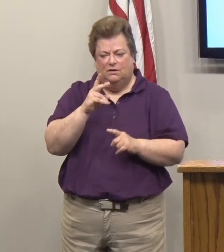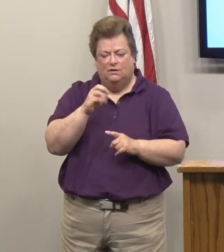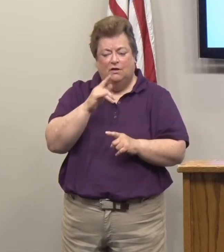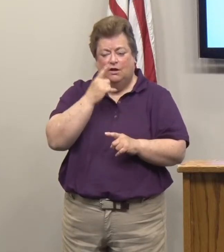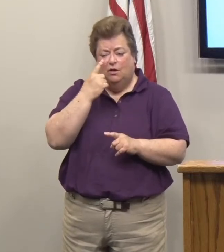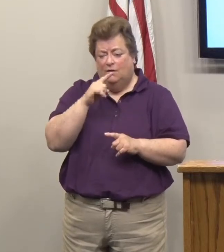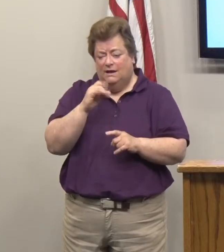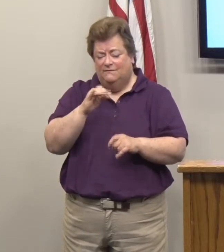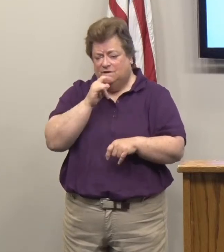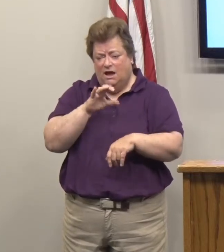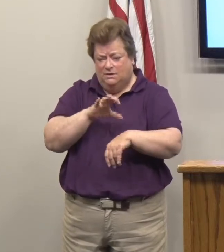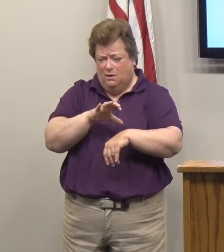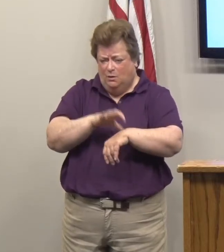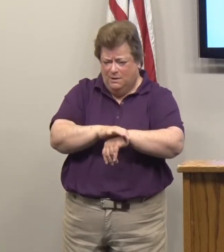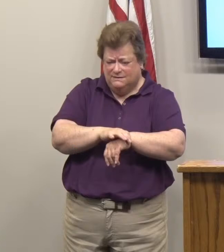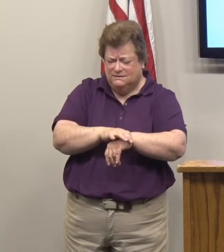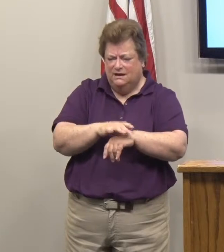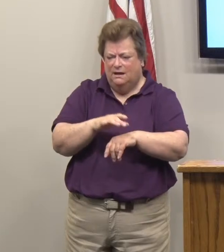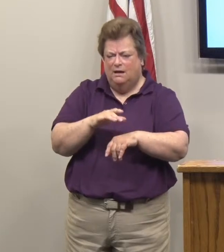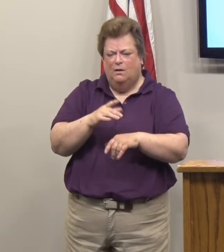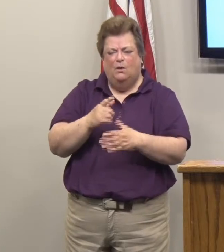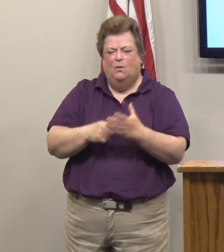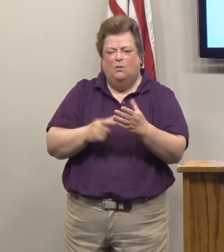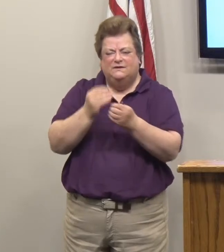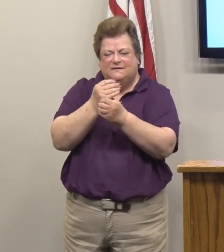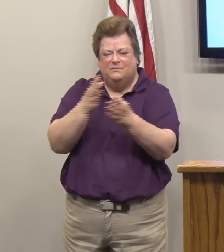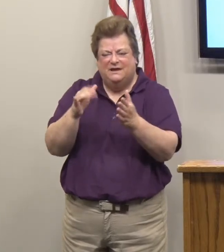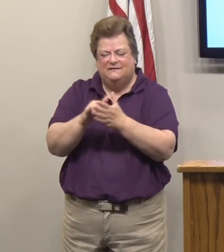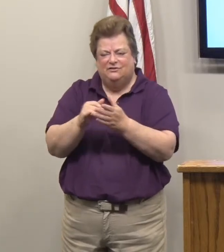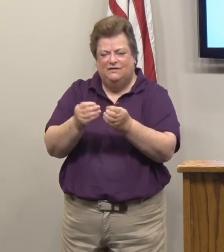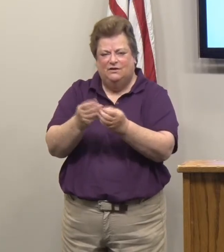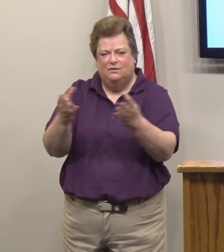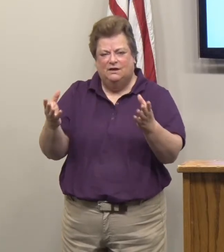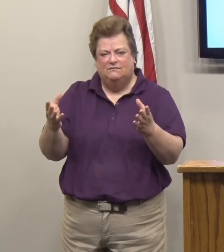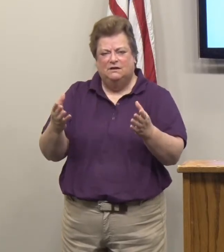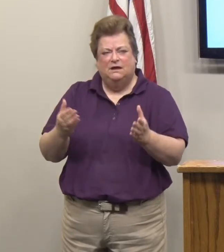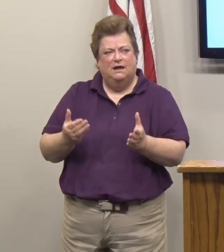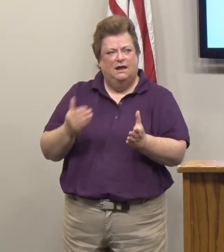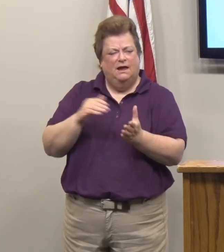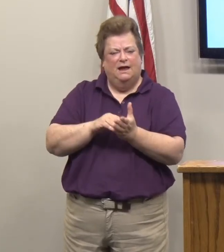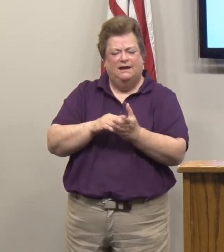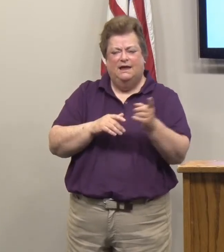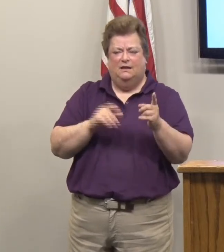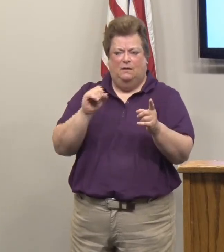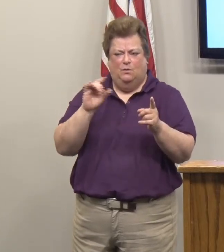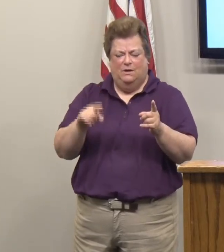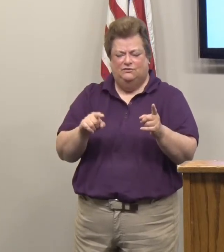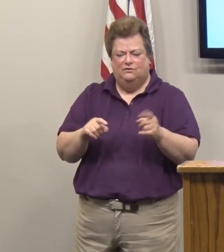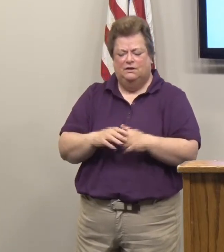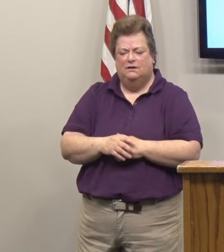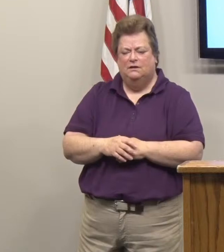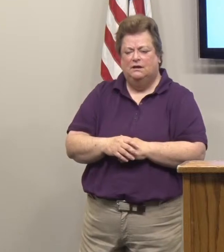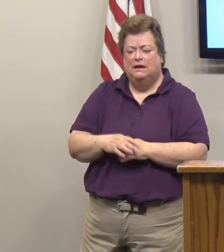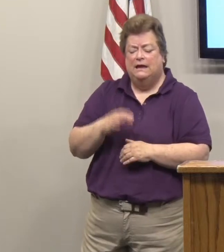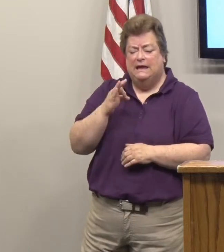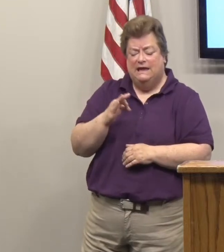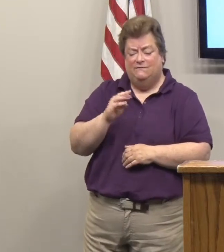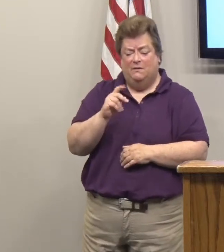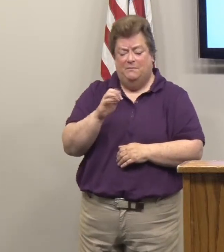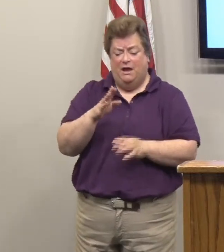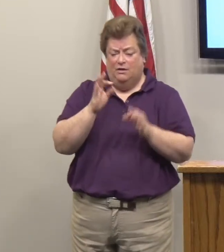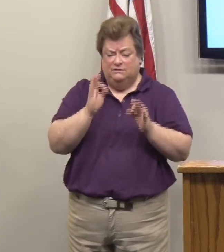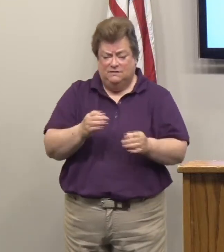Mayor, I'll go ahead and ask this one. The question is kind of from KFOR. If the mayor is going to declare a